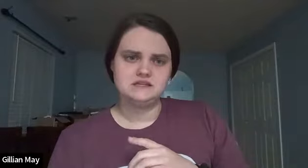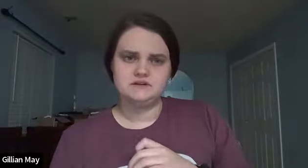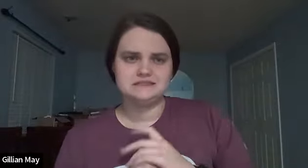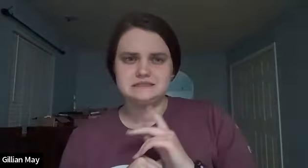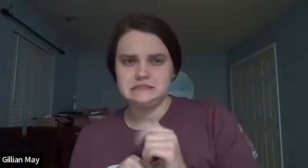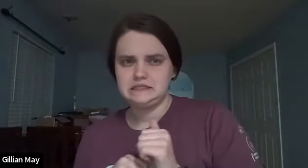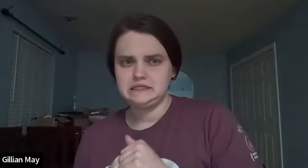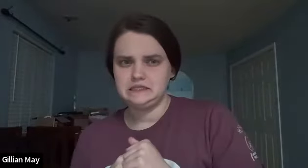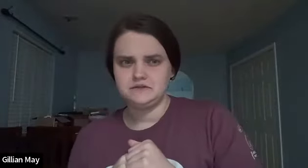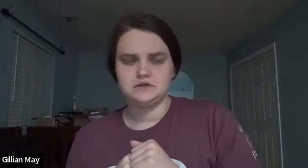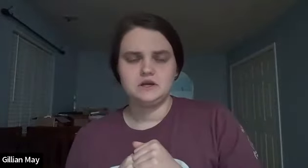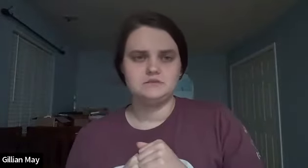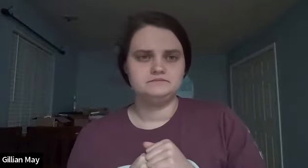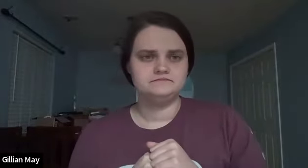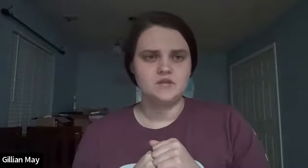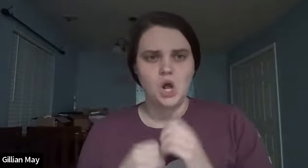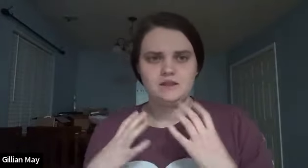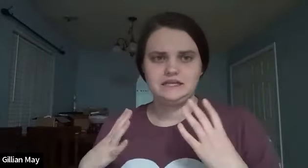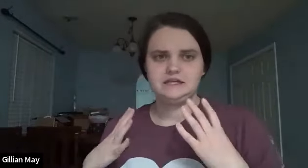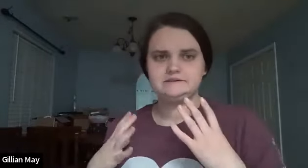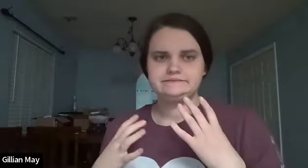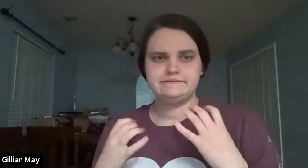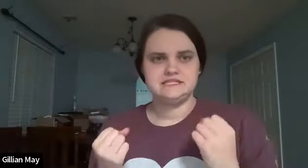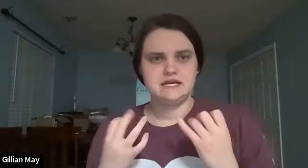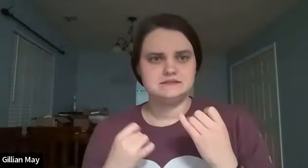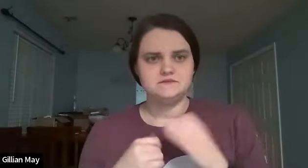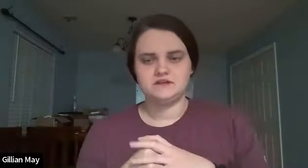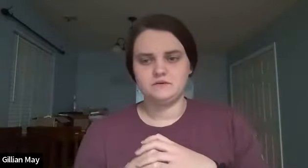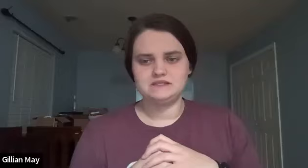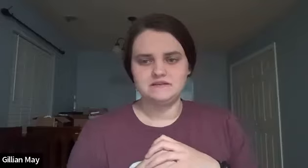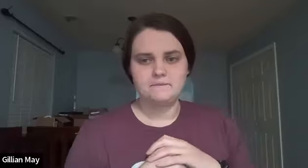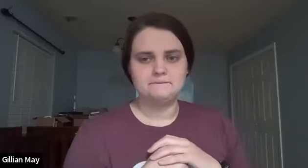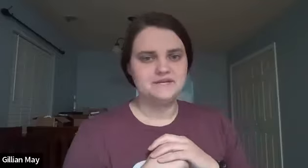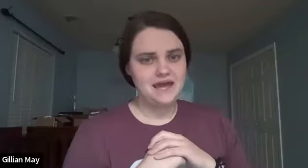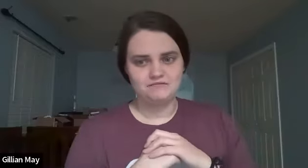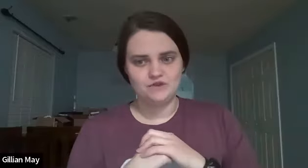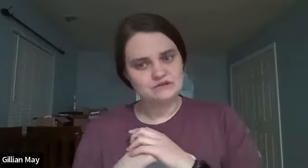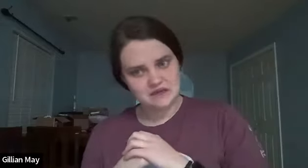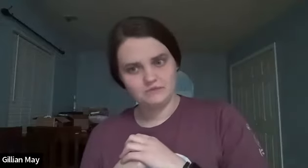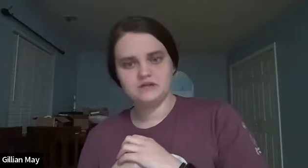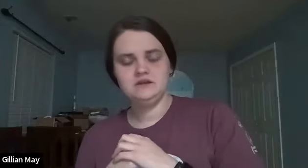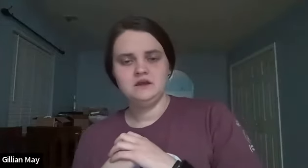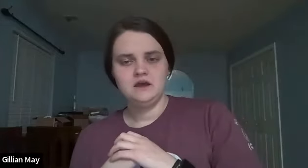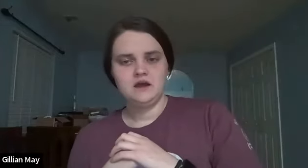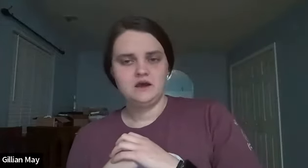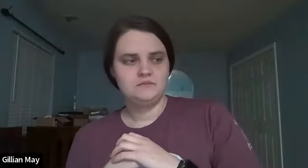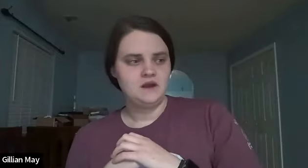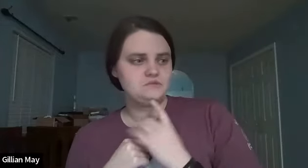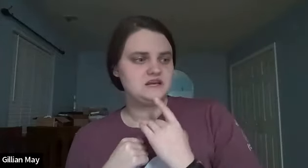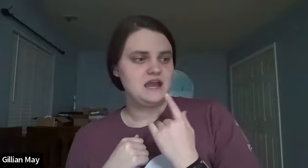I've not seen any other holiday signs for different ones like that. But yeah, that's that one. I was going to